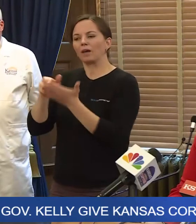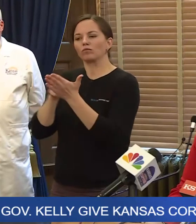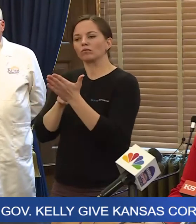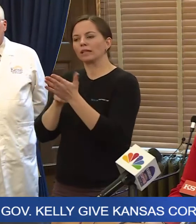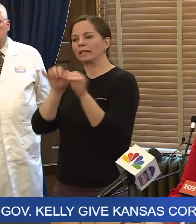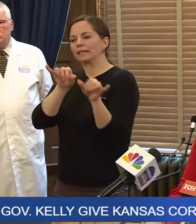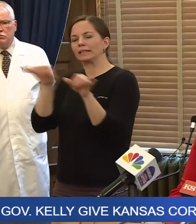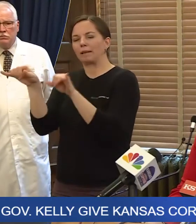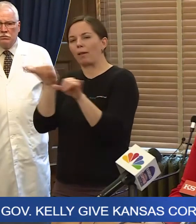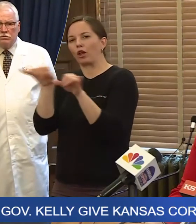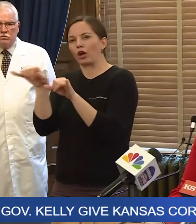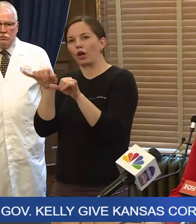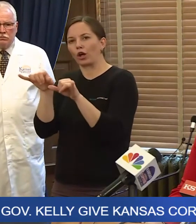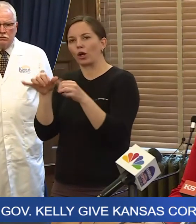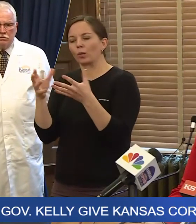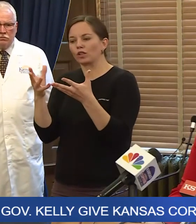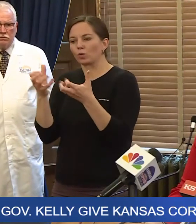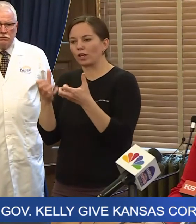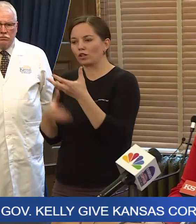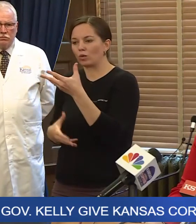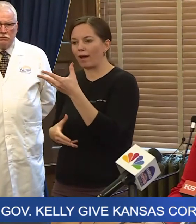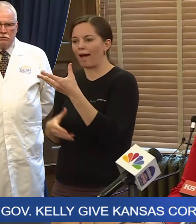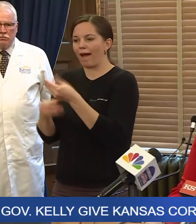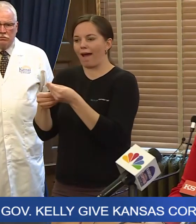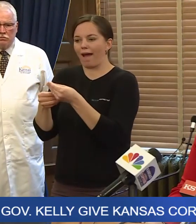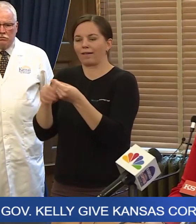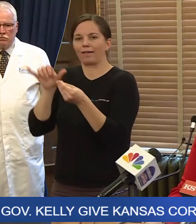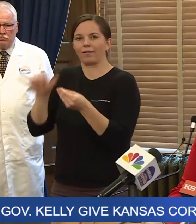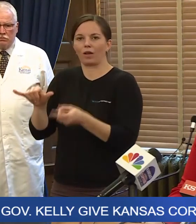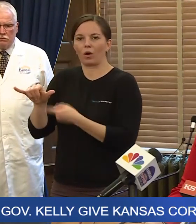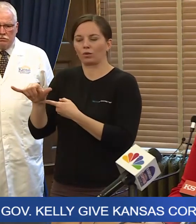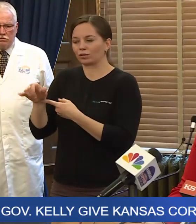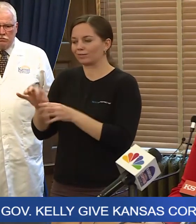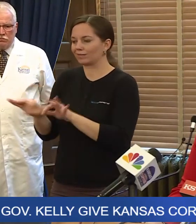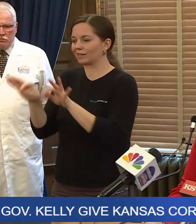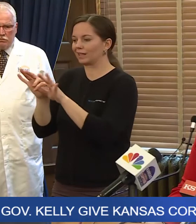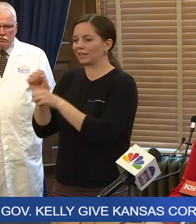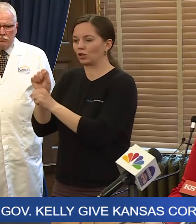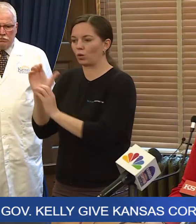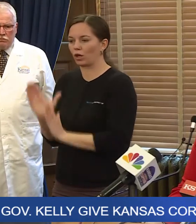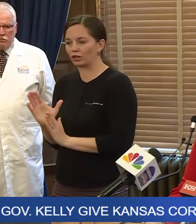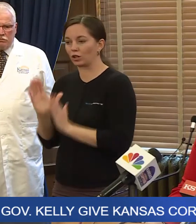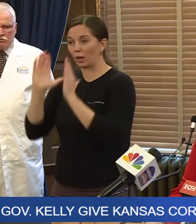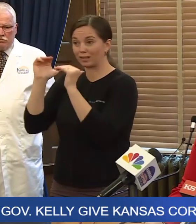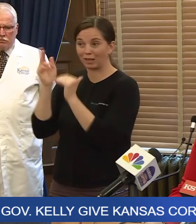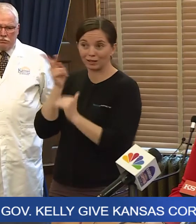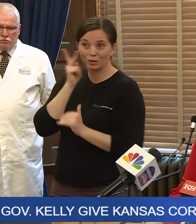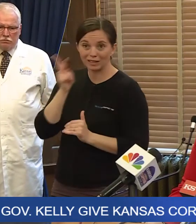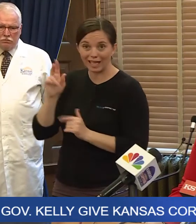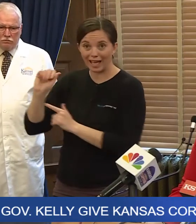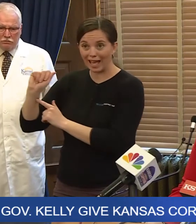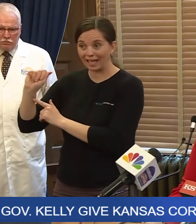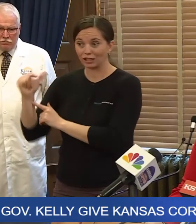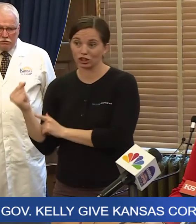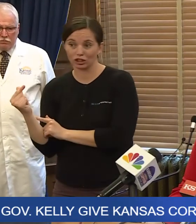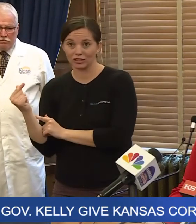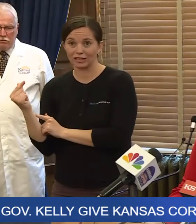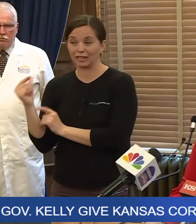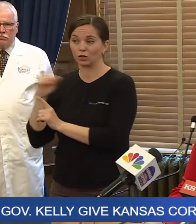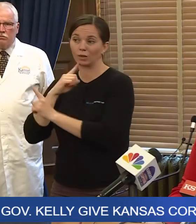taking out the retro and putting in the essential workers. So we expect to hear back from the Attorney General's office, hopefully in the next 48